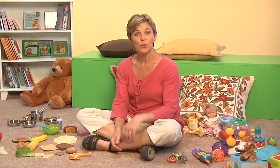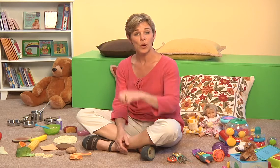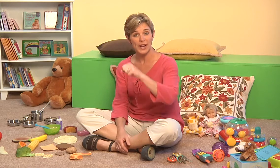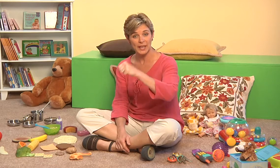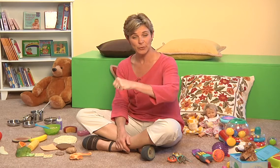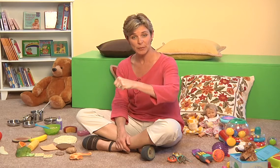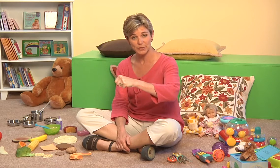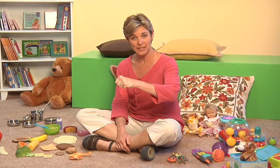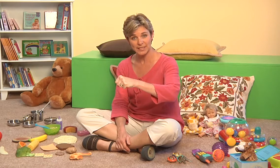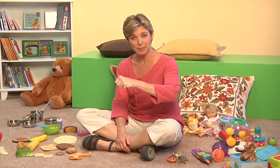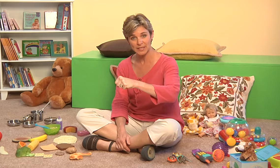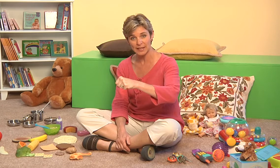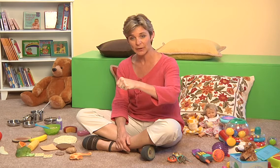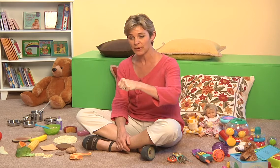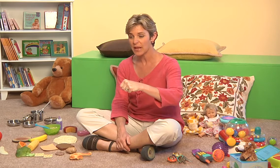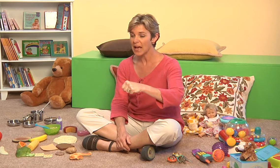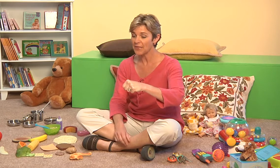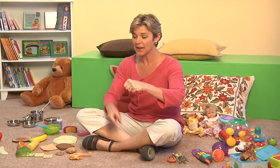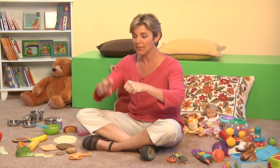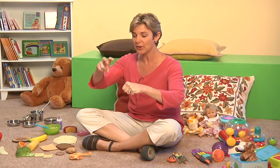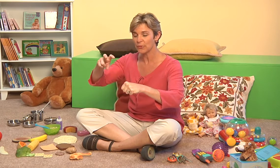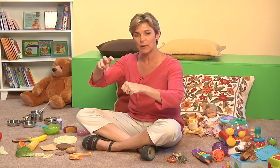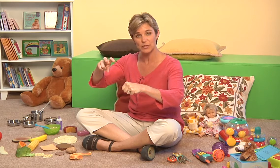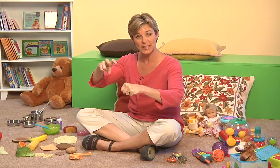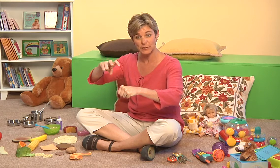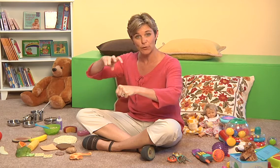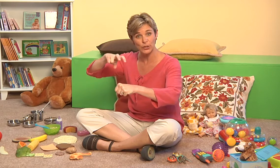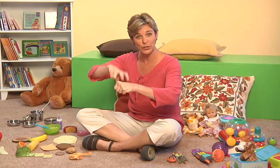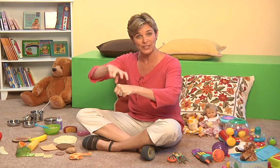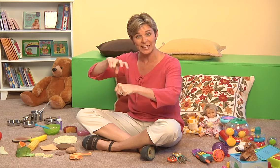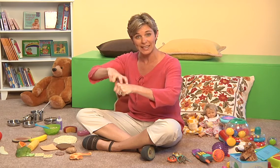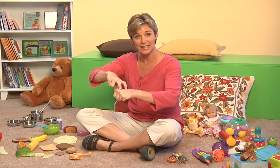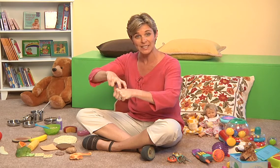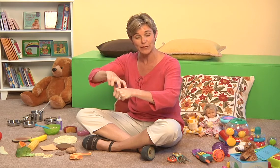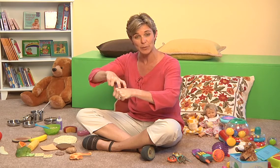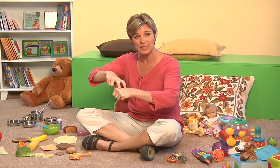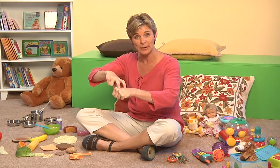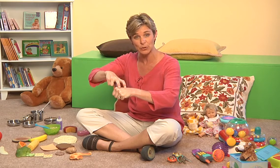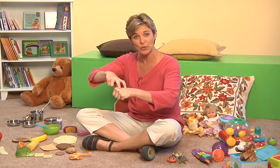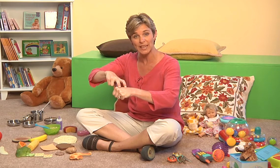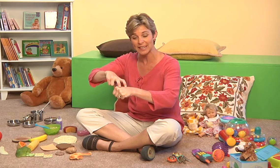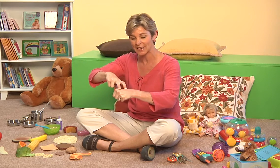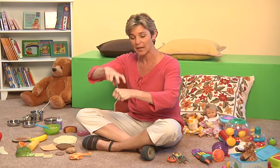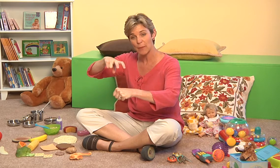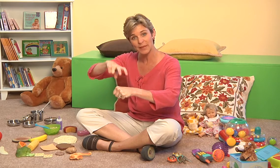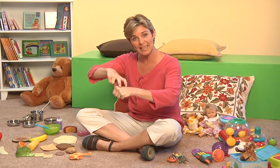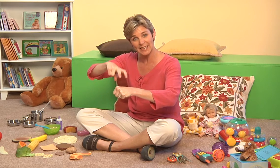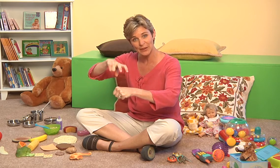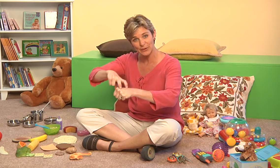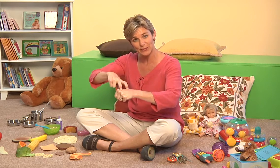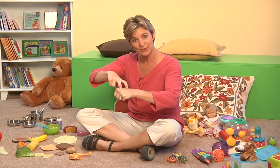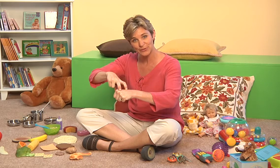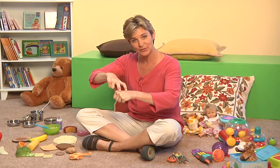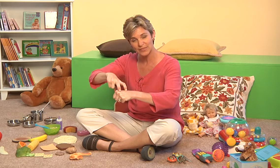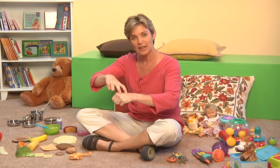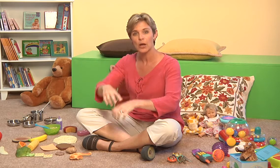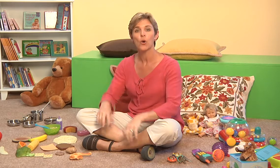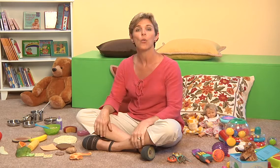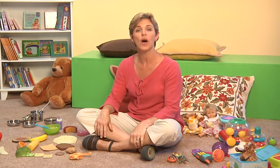One hand represents the potato and the other represents a fork you're sticking in to see if the potato is ready. Potato.